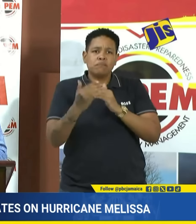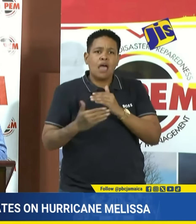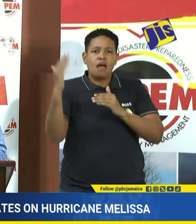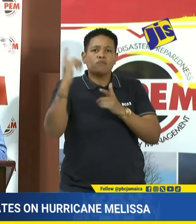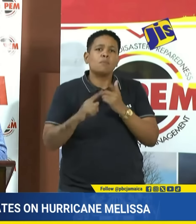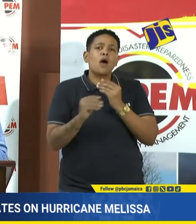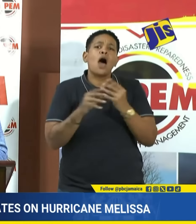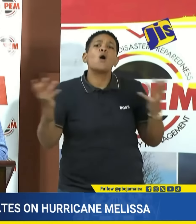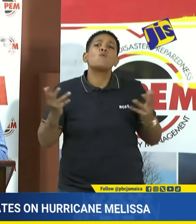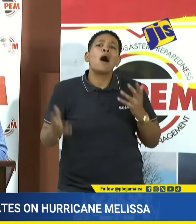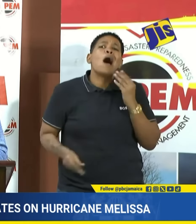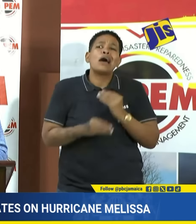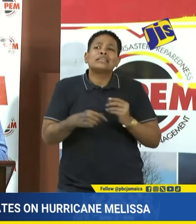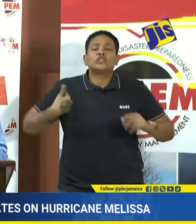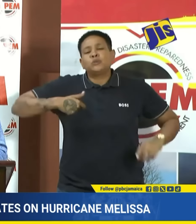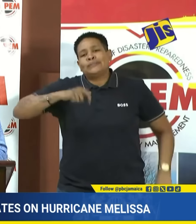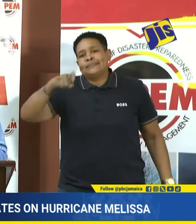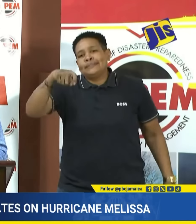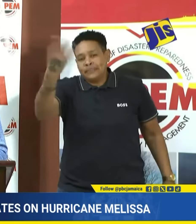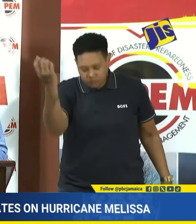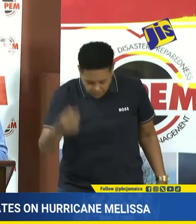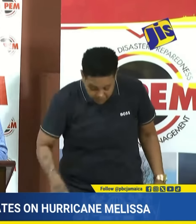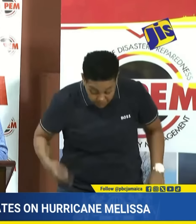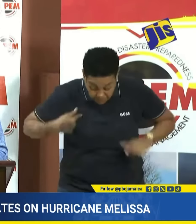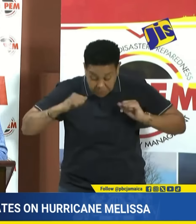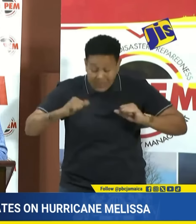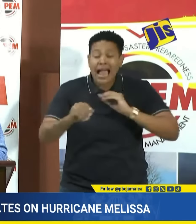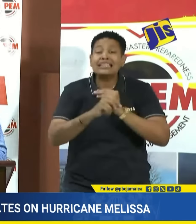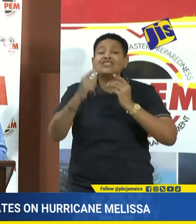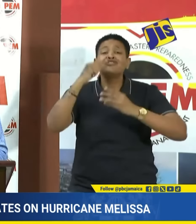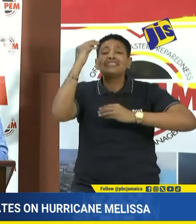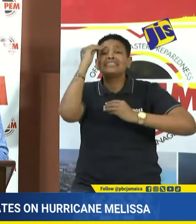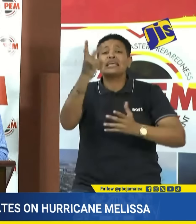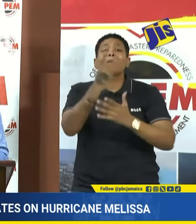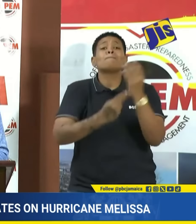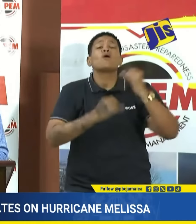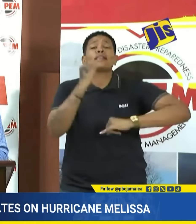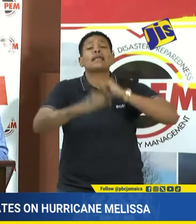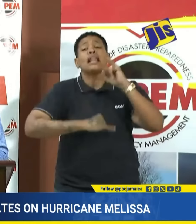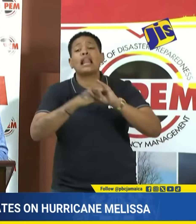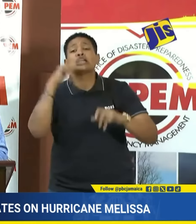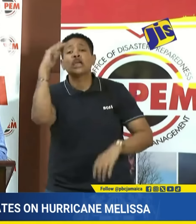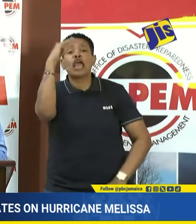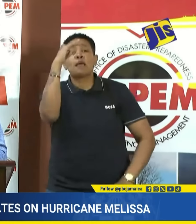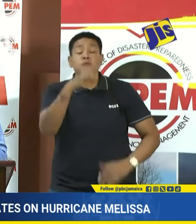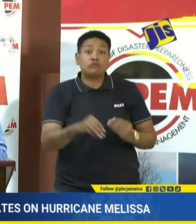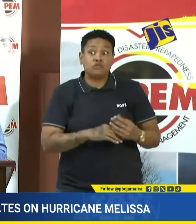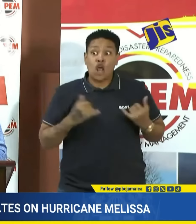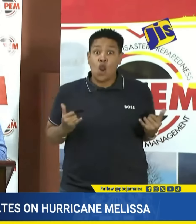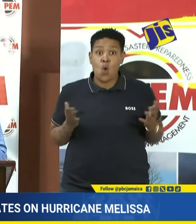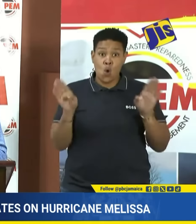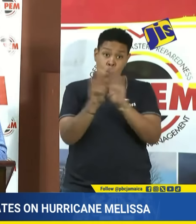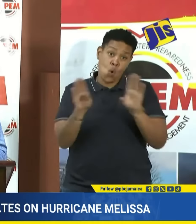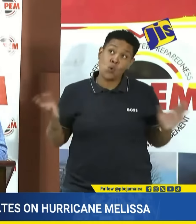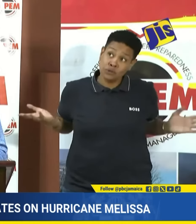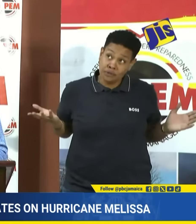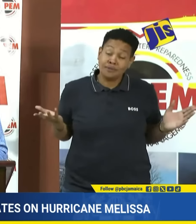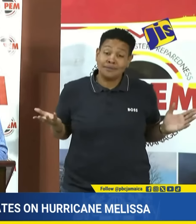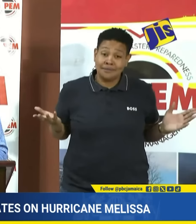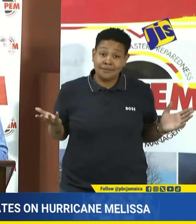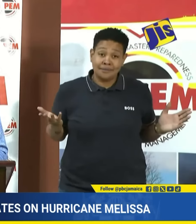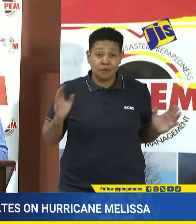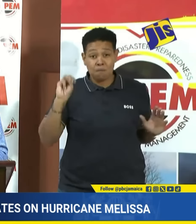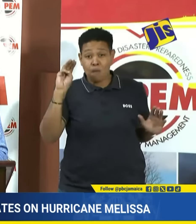after and what additional we need. I can also say that both international airports are now closed.